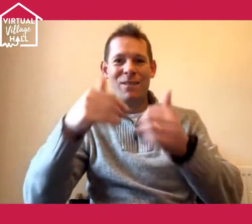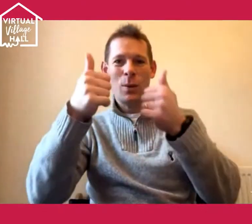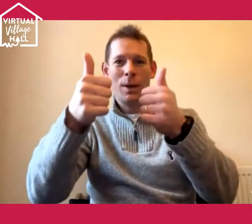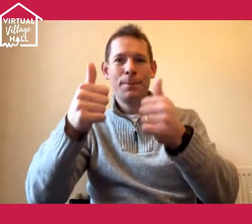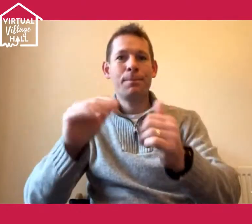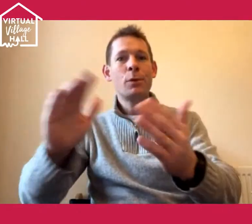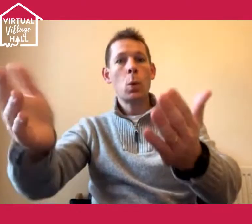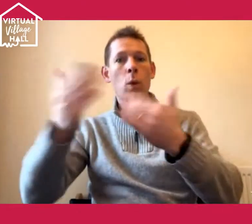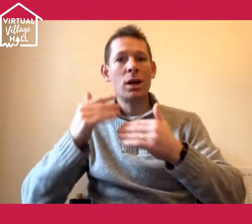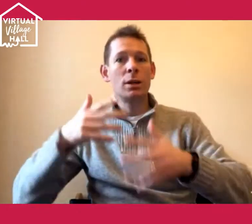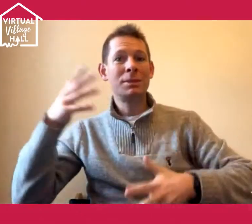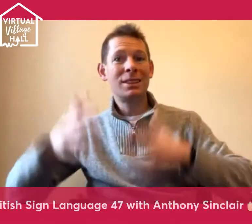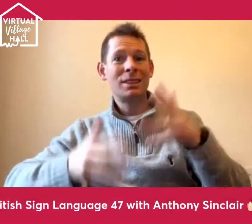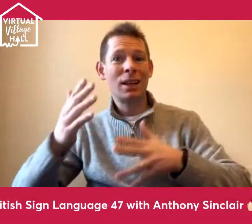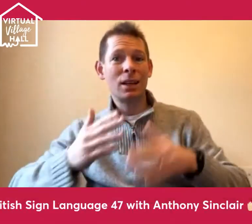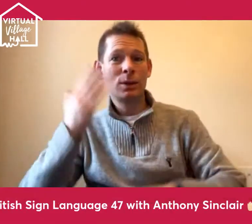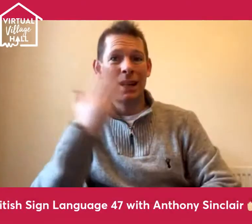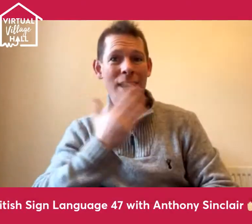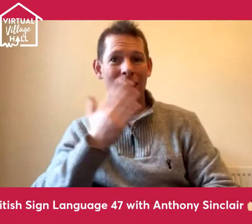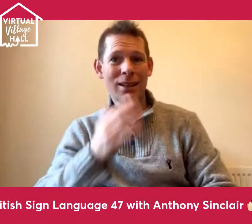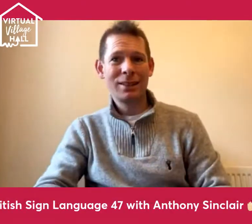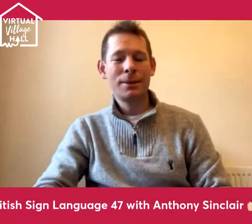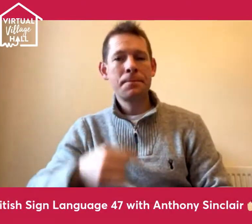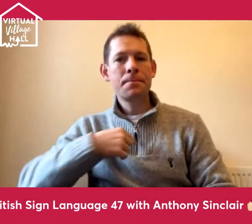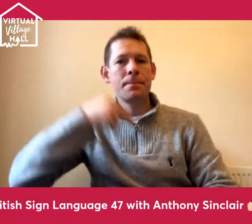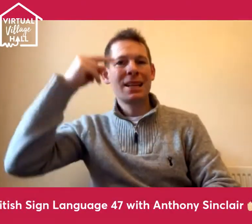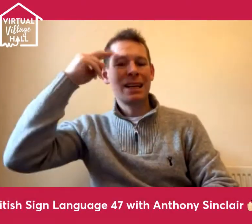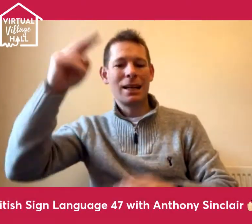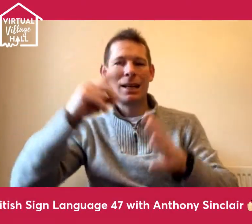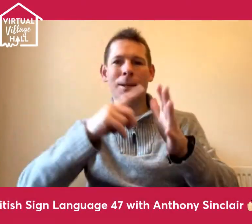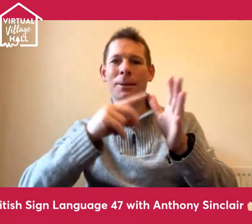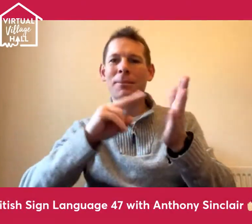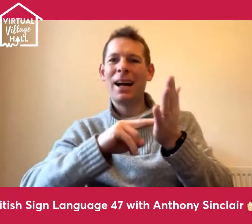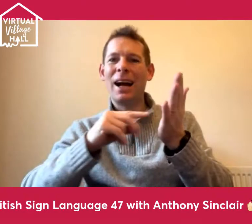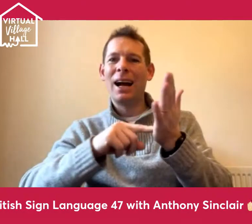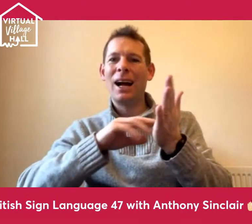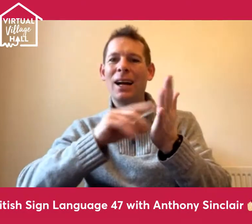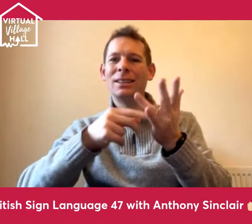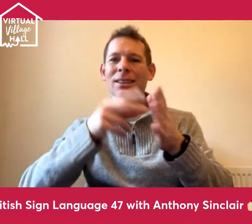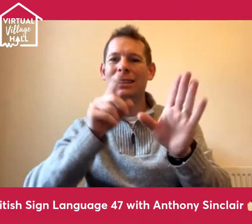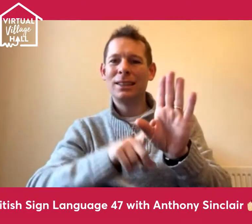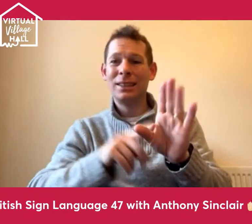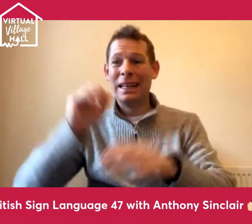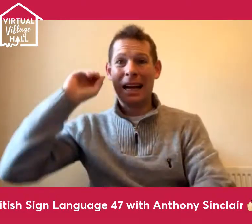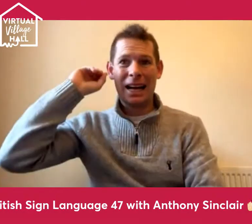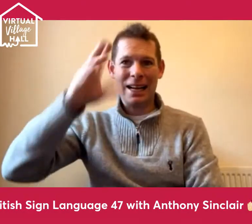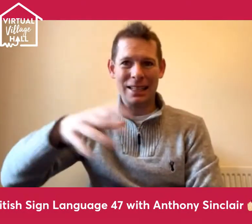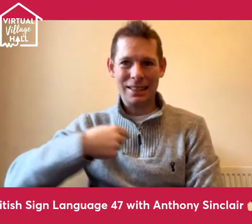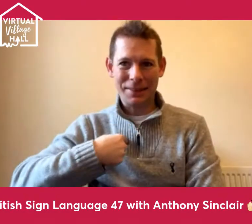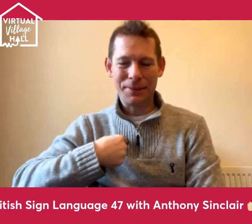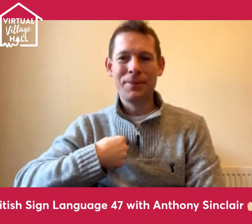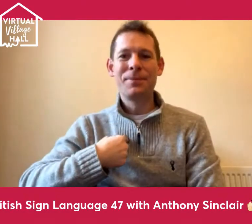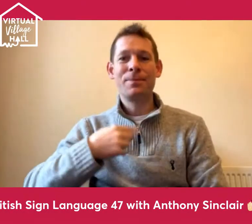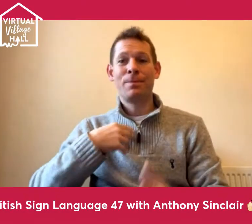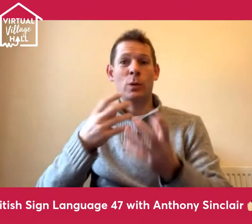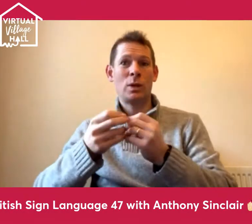Hello, everybody. Good morning. You're very welcome to our sign language class this morning. My name is Anthony. That's my sign